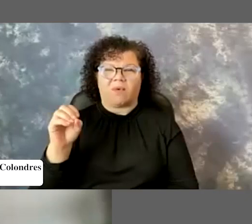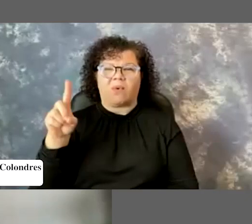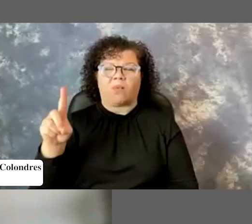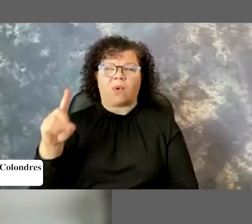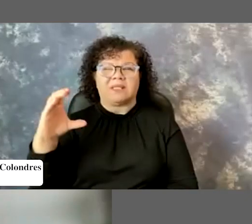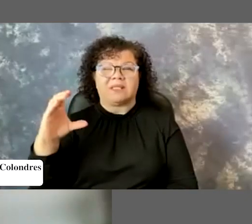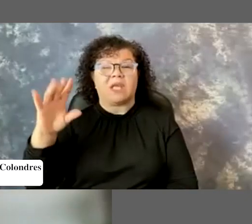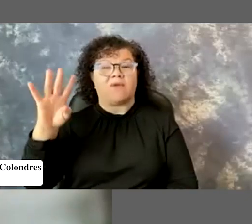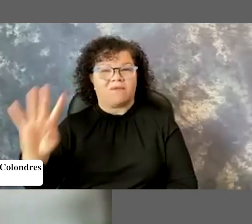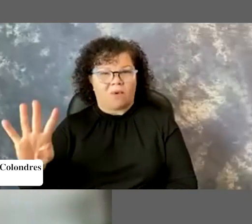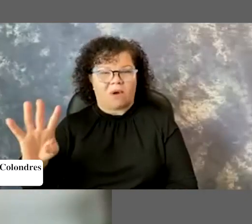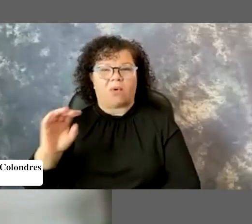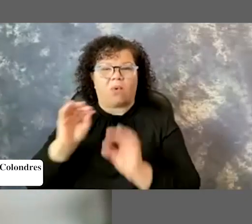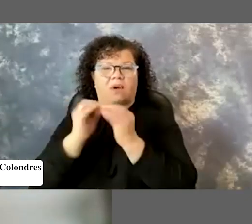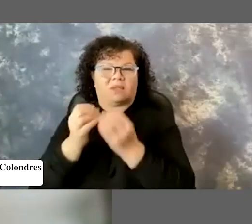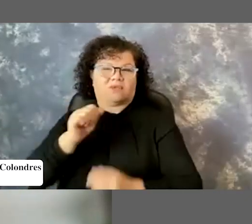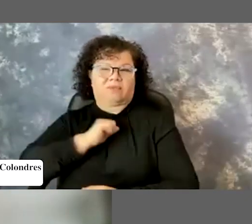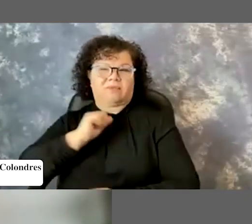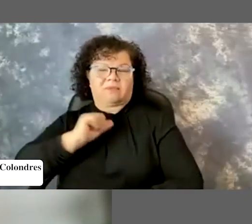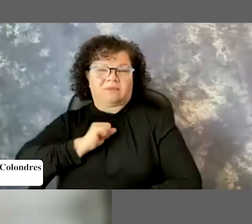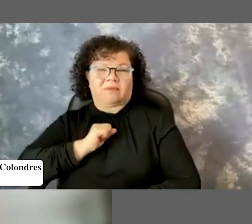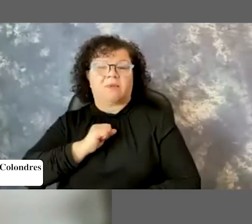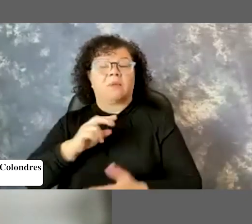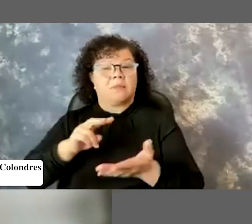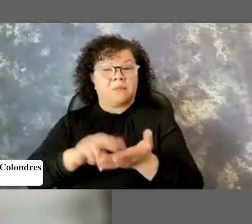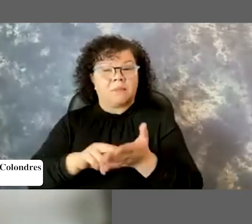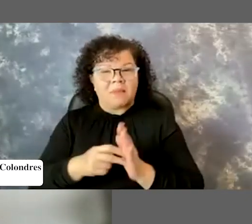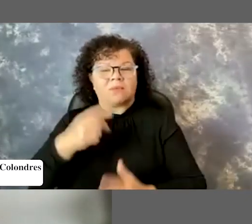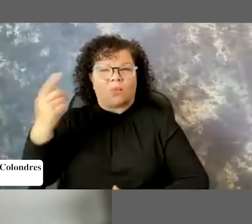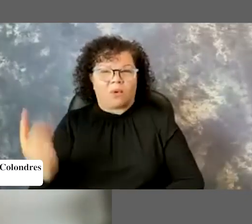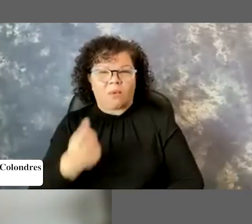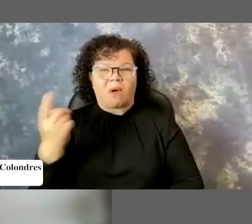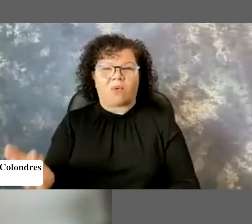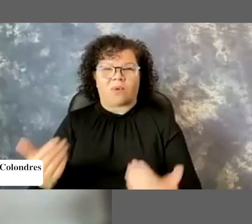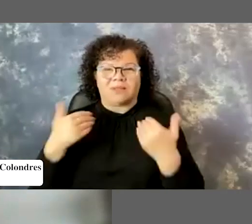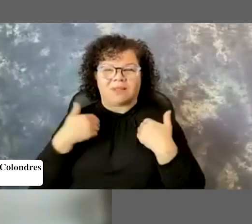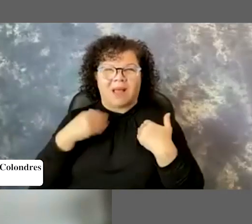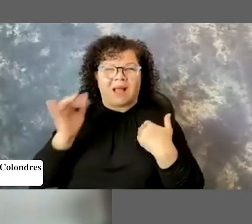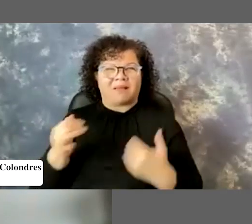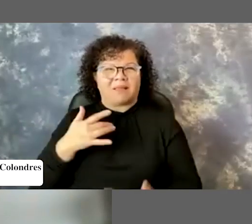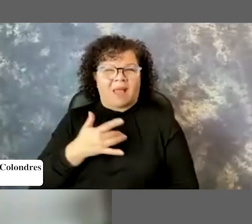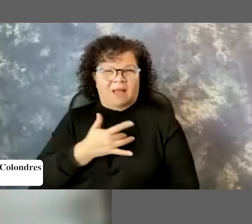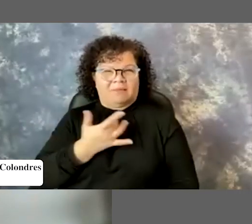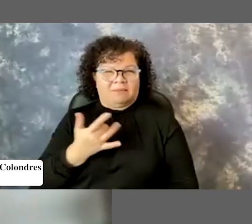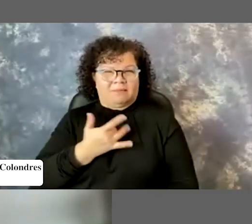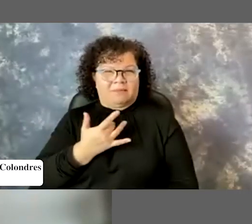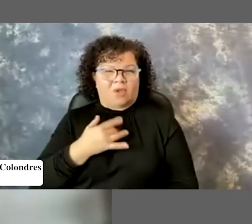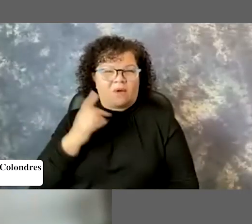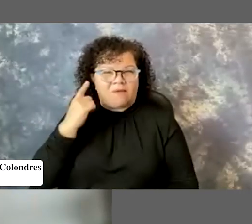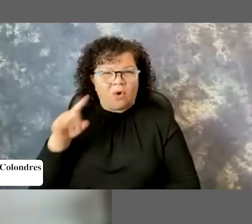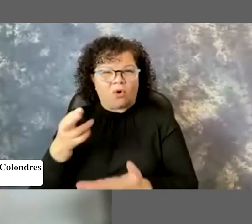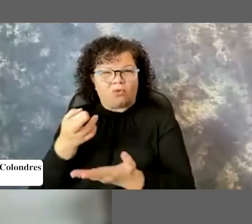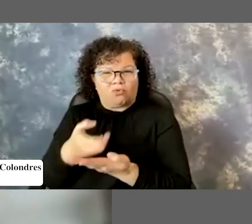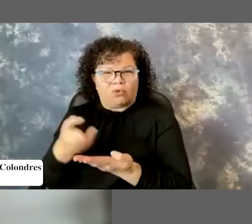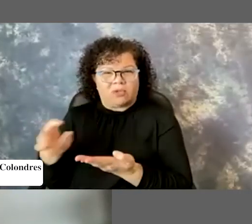organization ourselves, which means we have always had the sort of flavor of resources that we